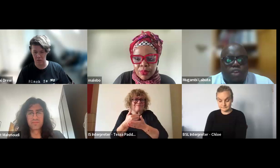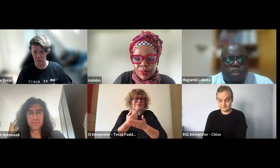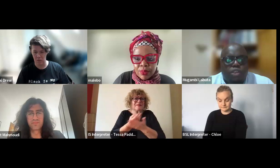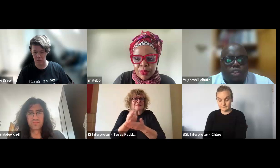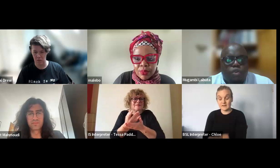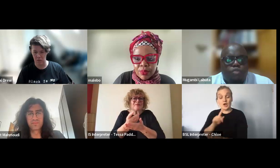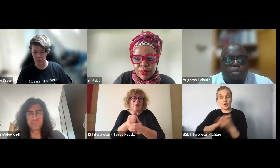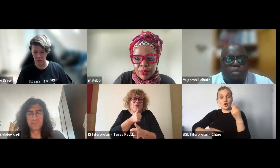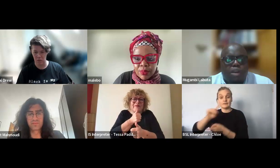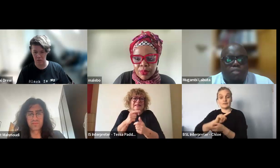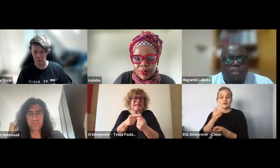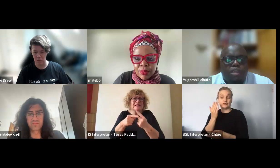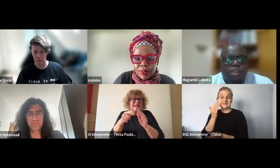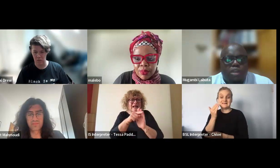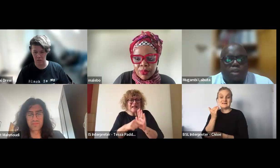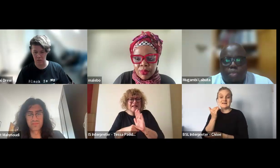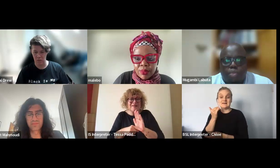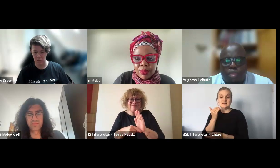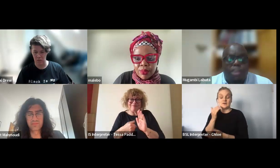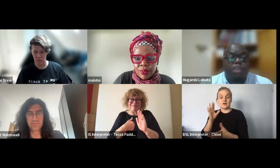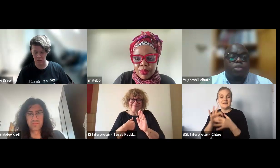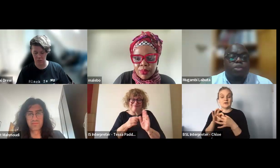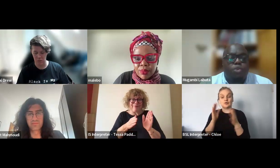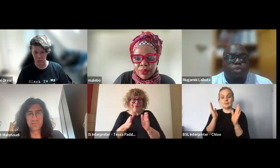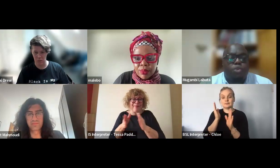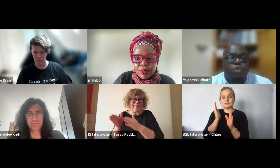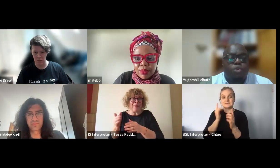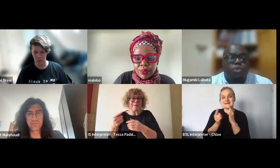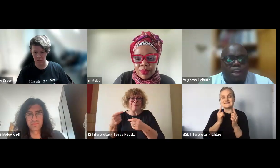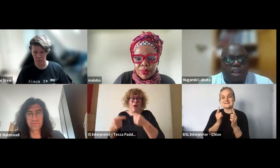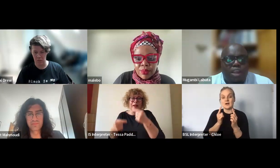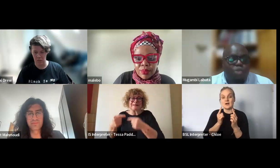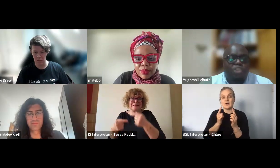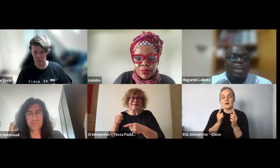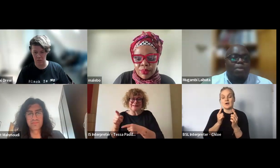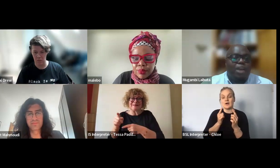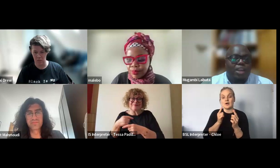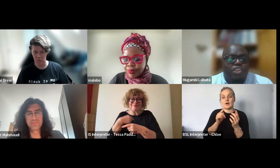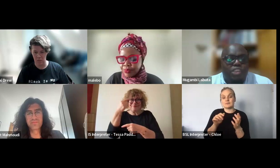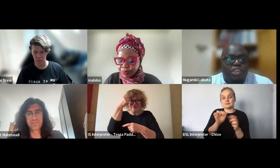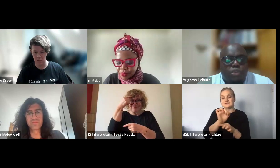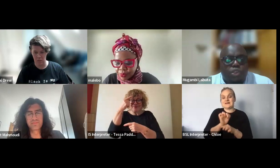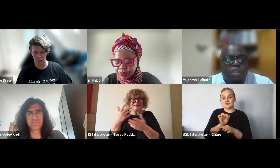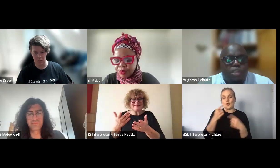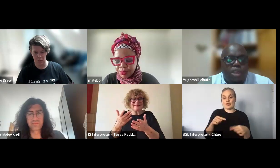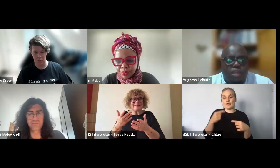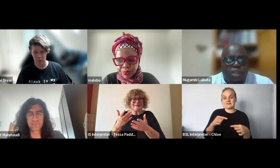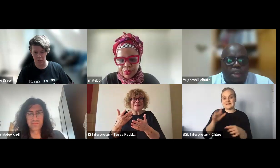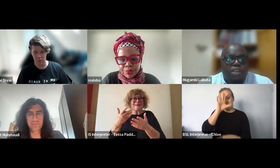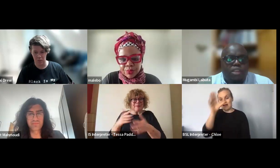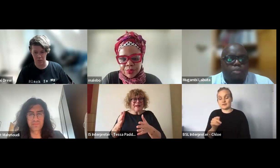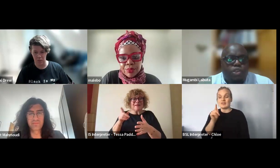Nairobi for the National Association of Privacy Data Protection Authorities in Africa. And this was really an interesting